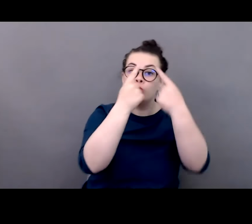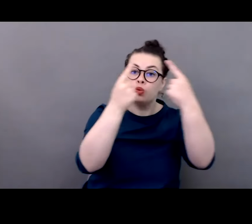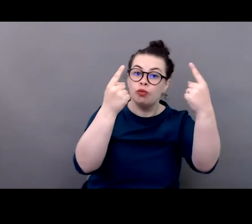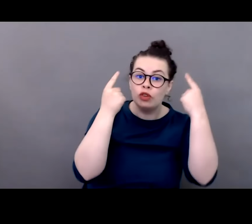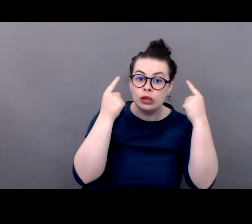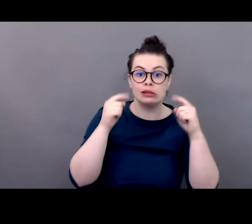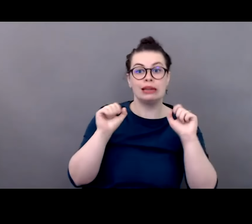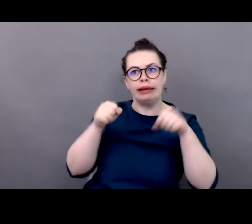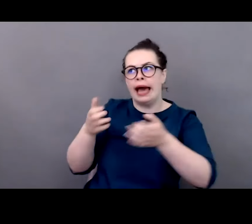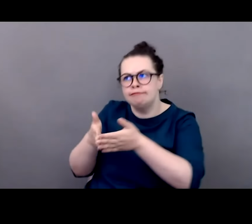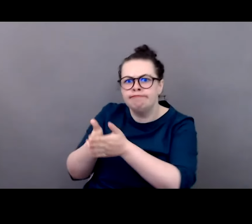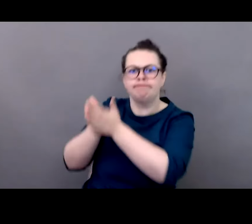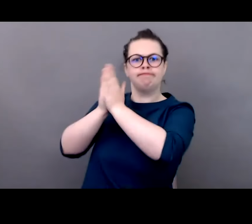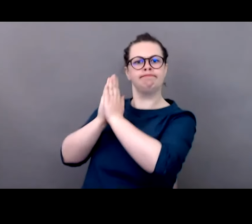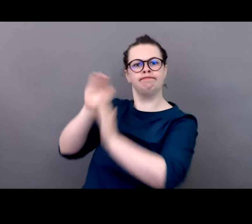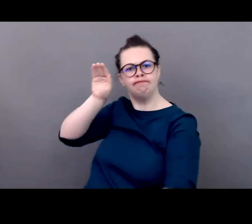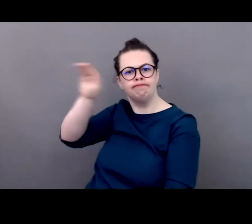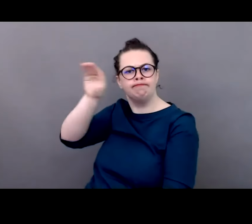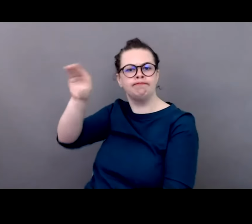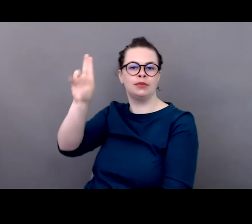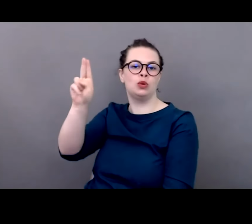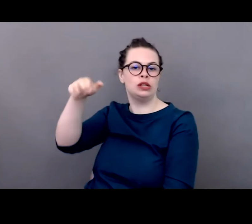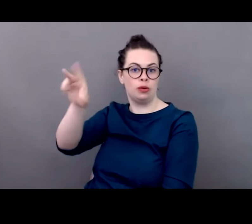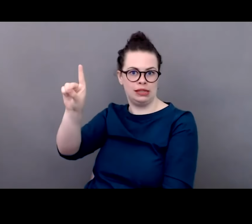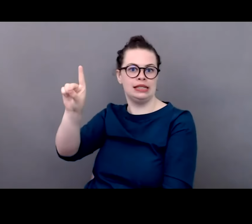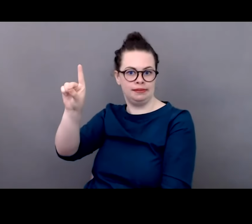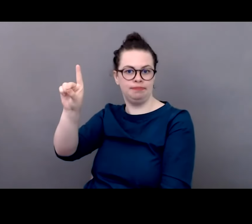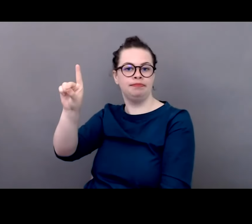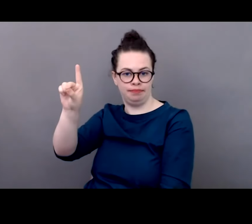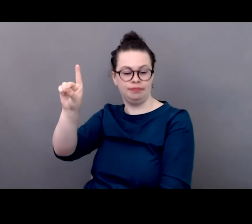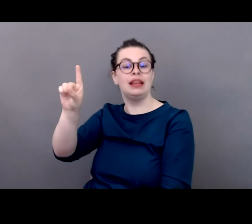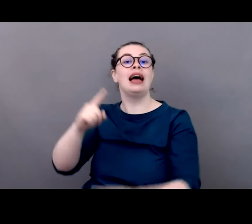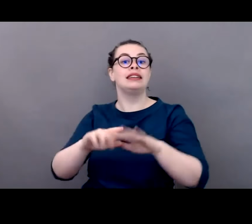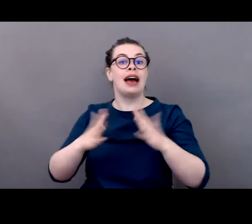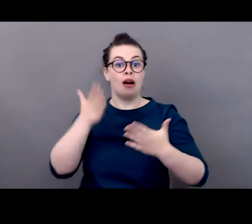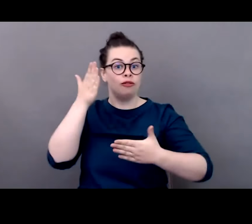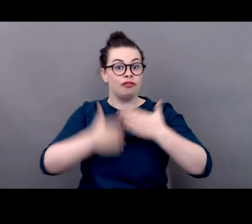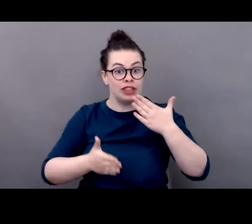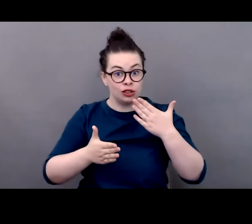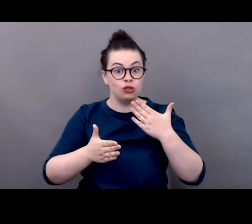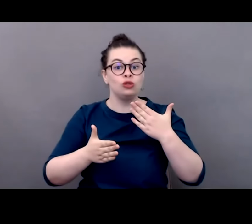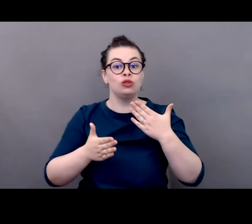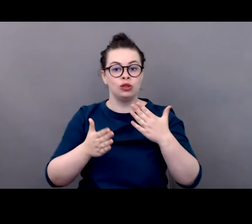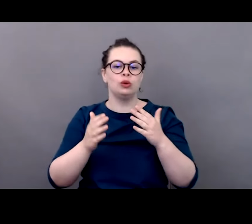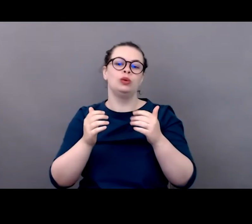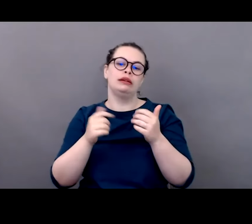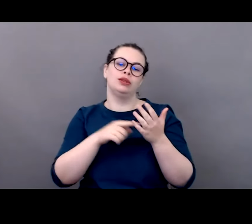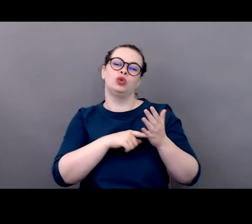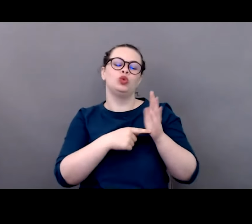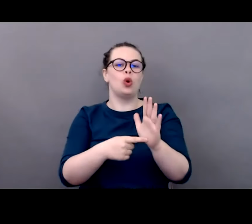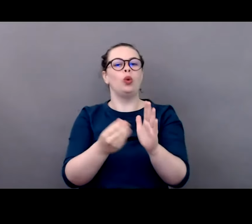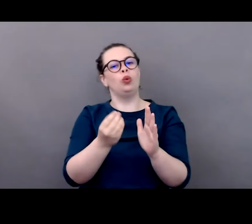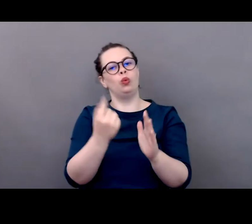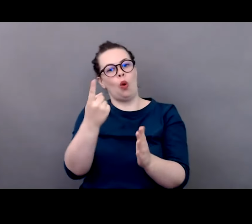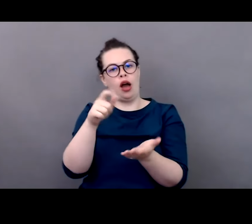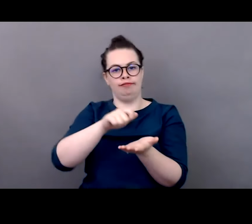big role, can play a big role. And I will finish my presentation with showing you a publication